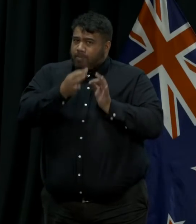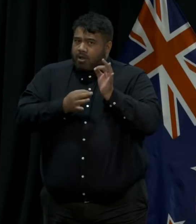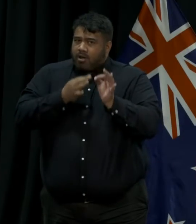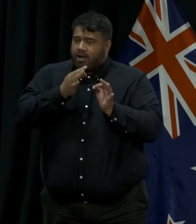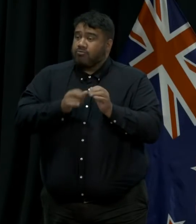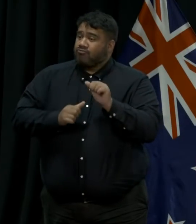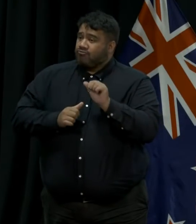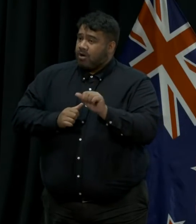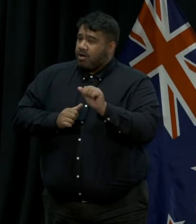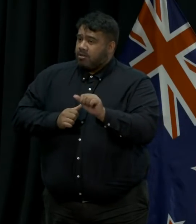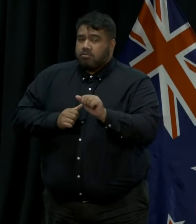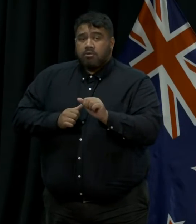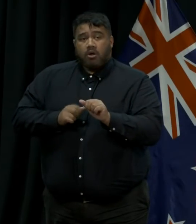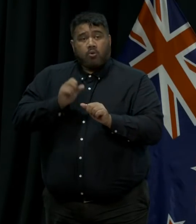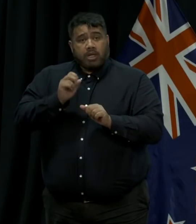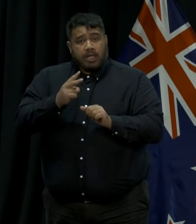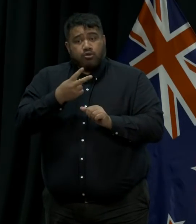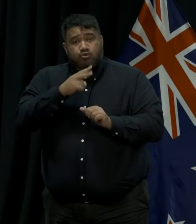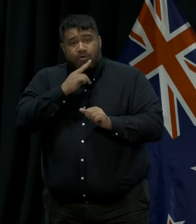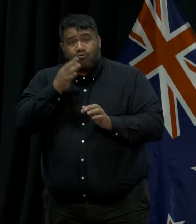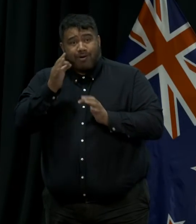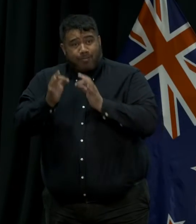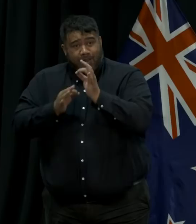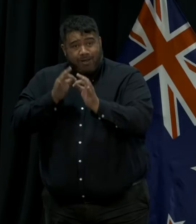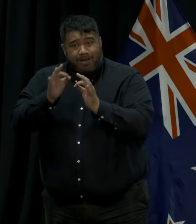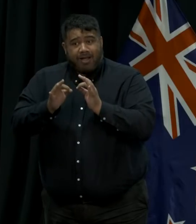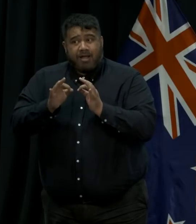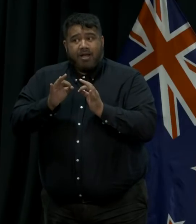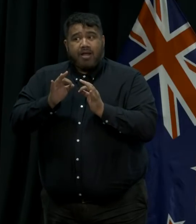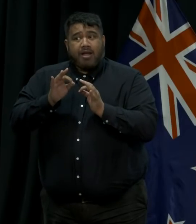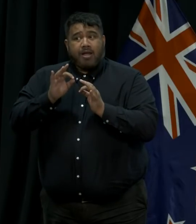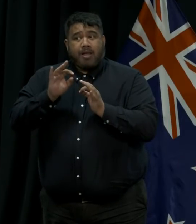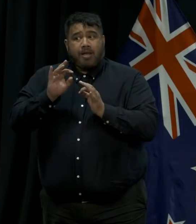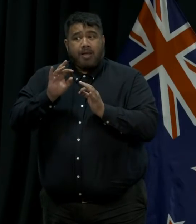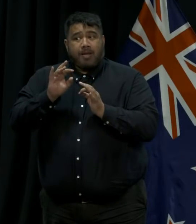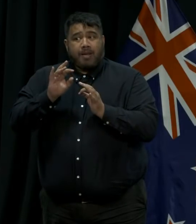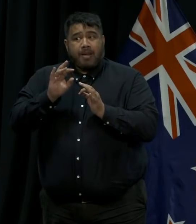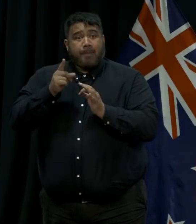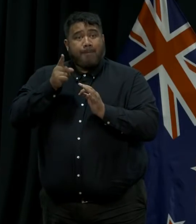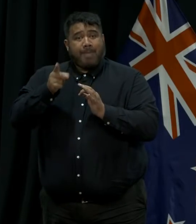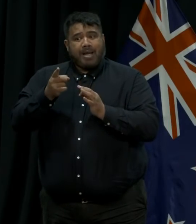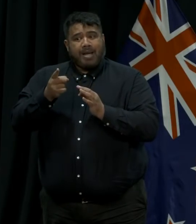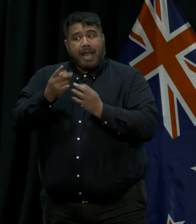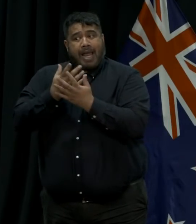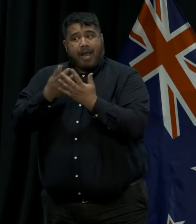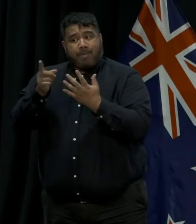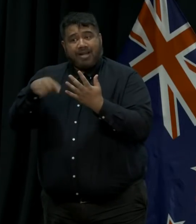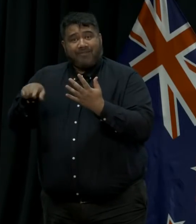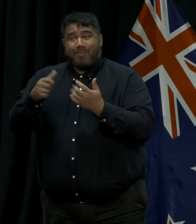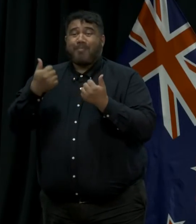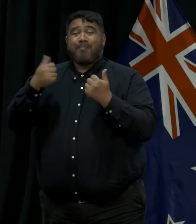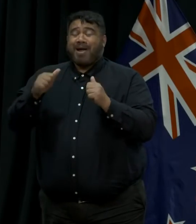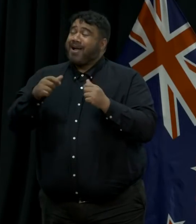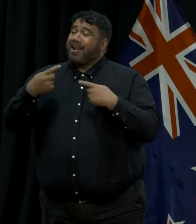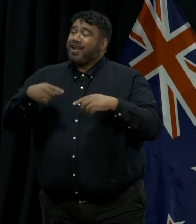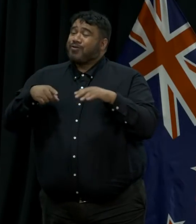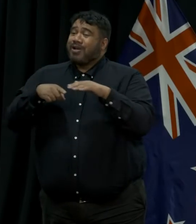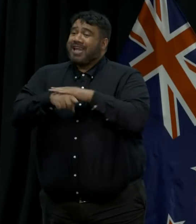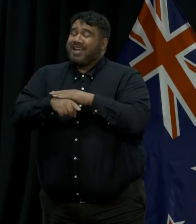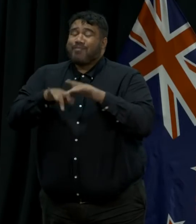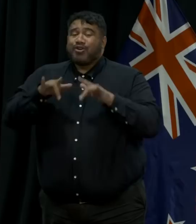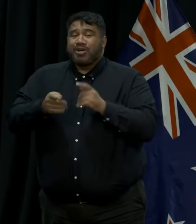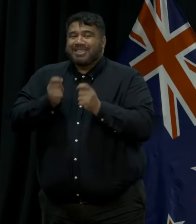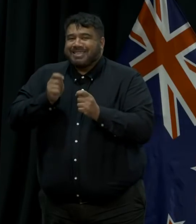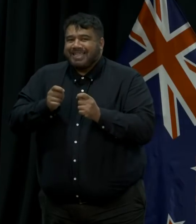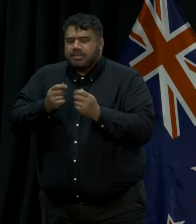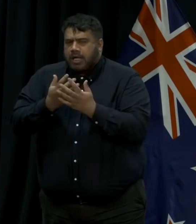you aware of how many? Have you been told how many of those were allowed to leave who had not been tested? Again, the expectation the Director